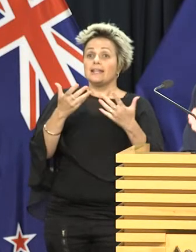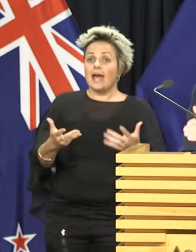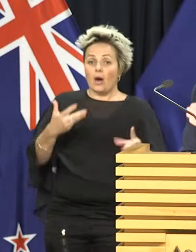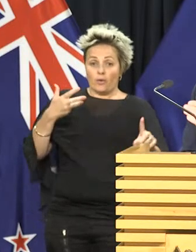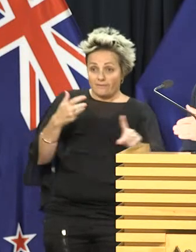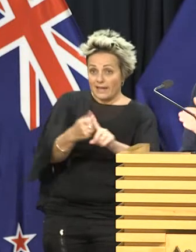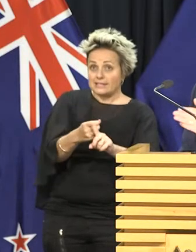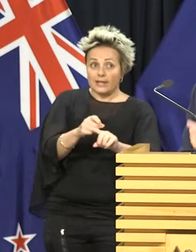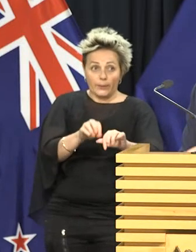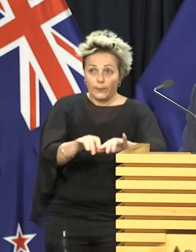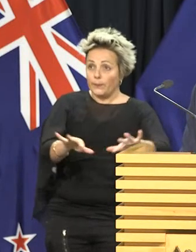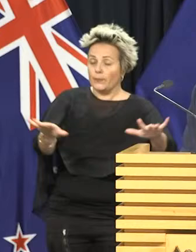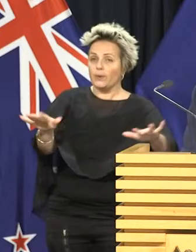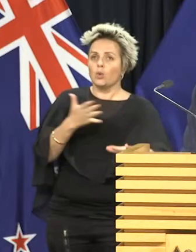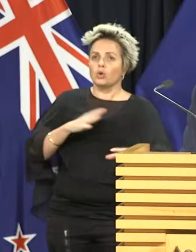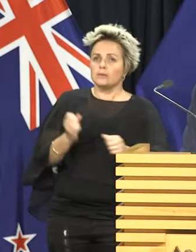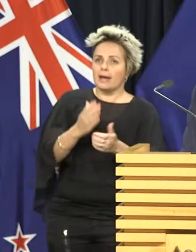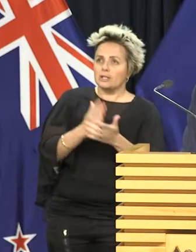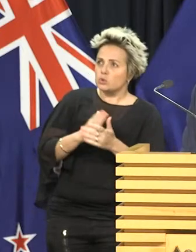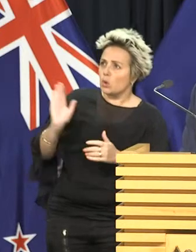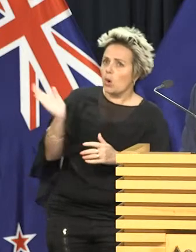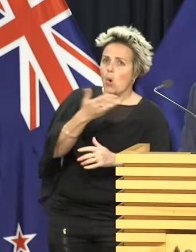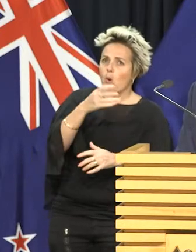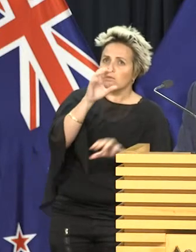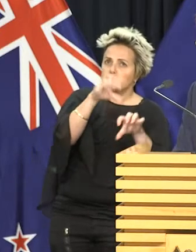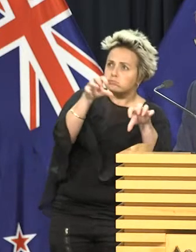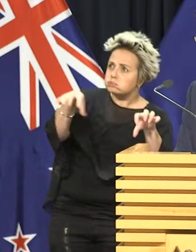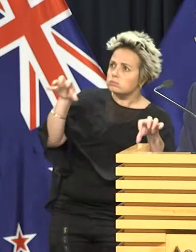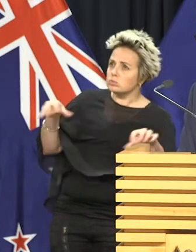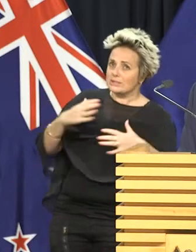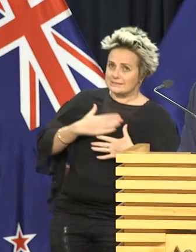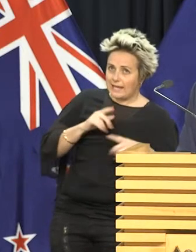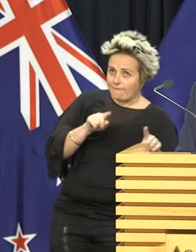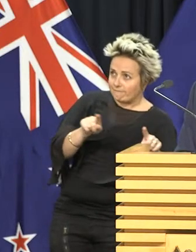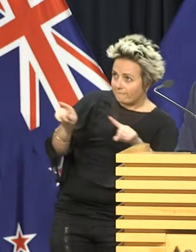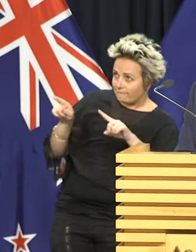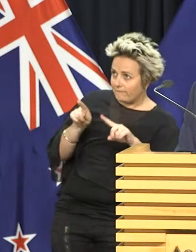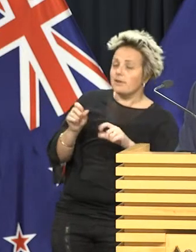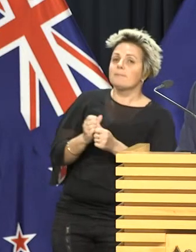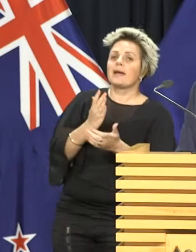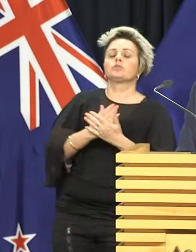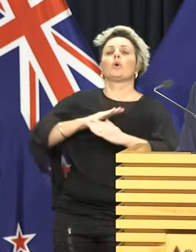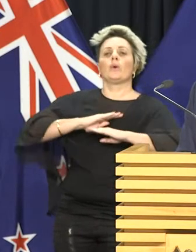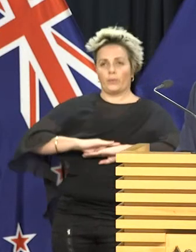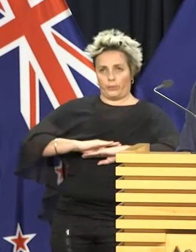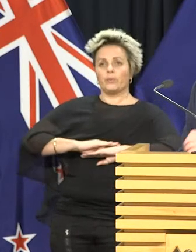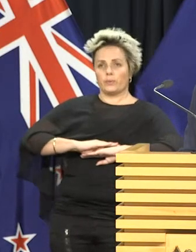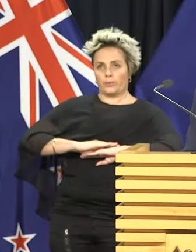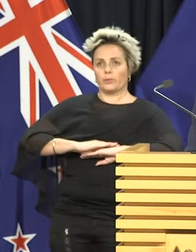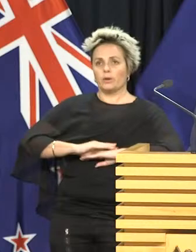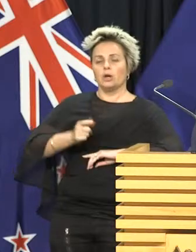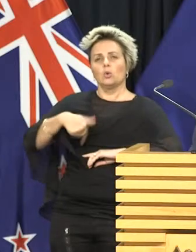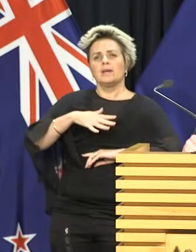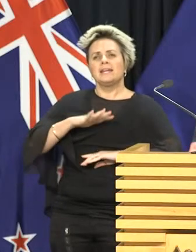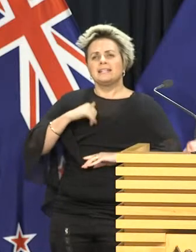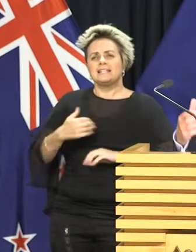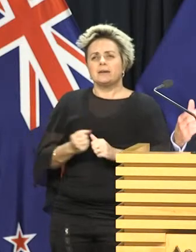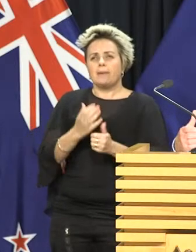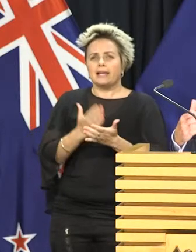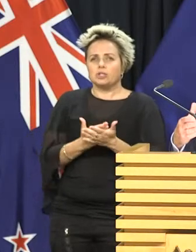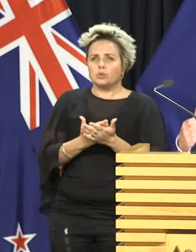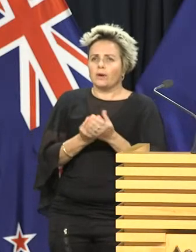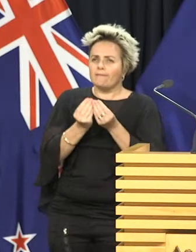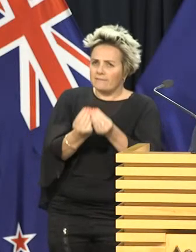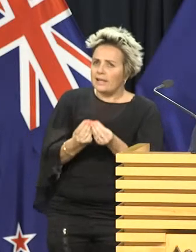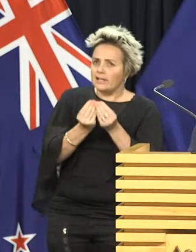sure that every site we are rolling it out on, it is being done safely, and that we are adding value to our already